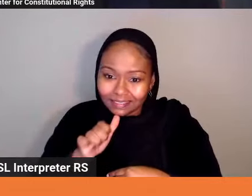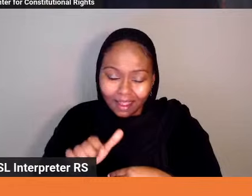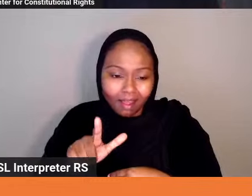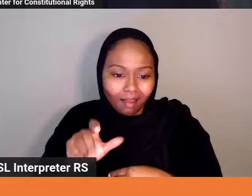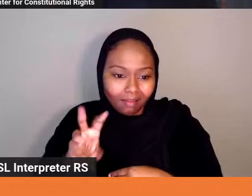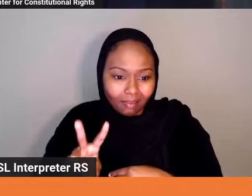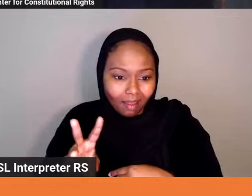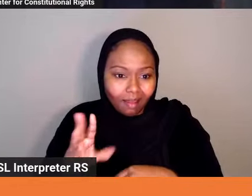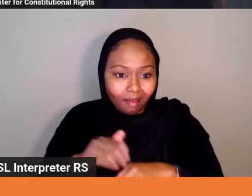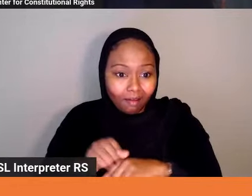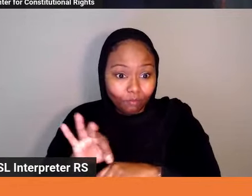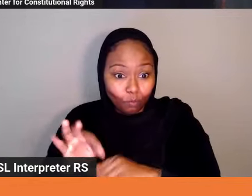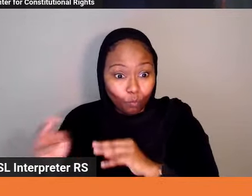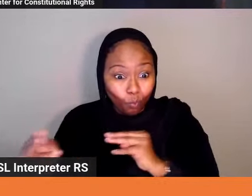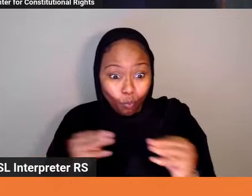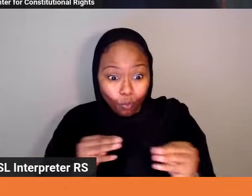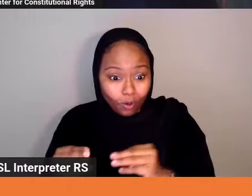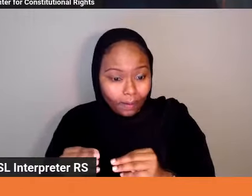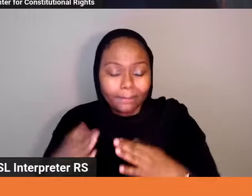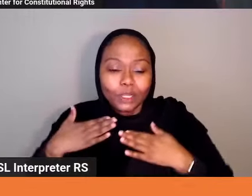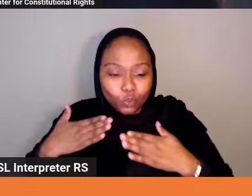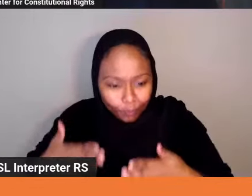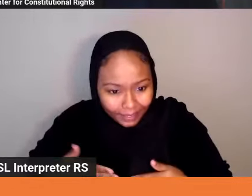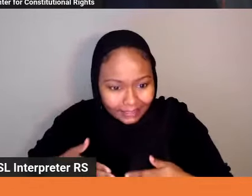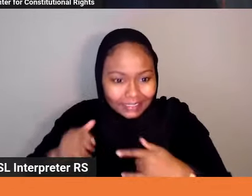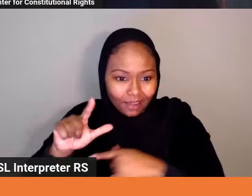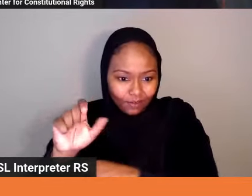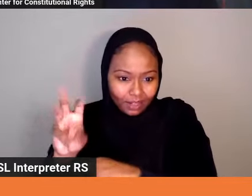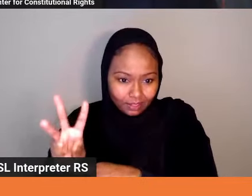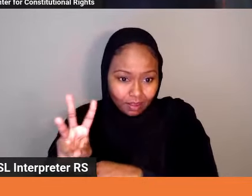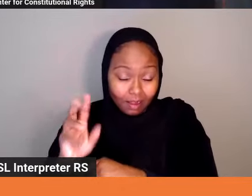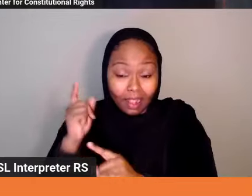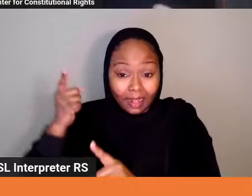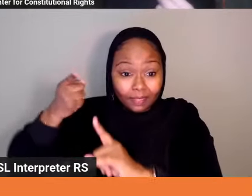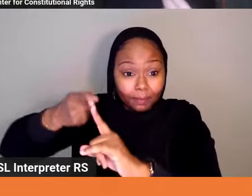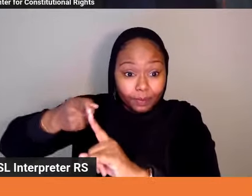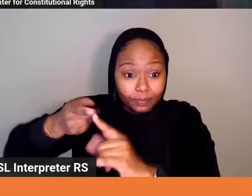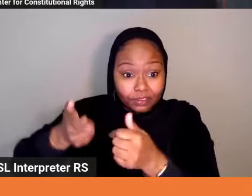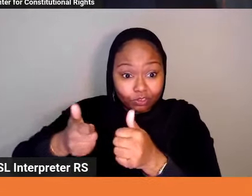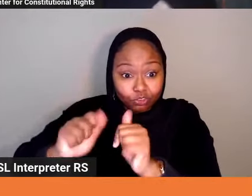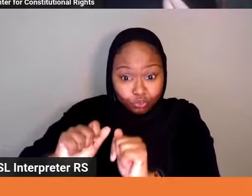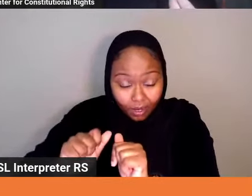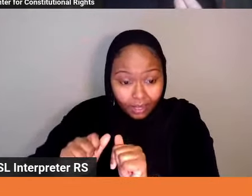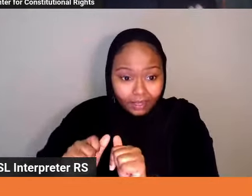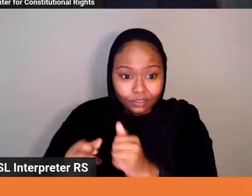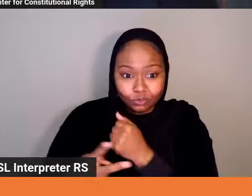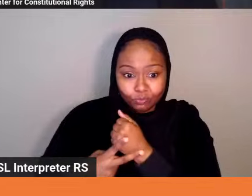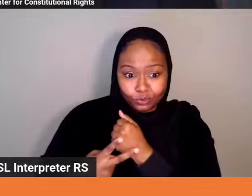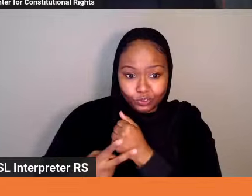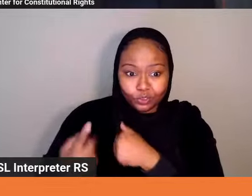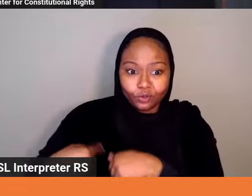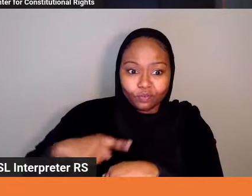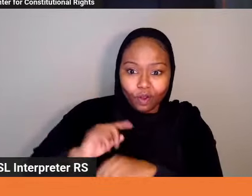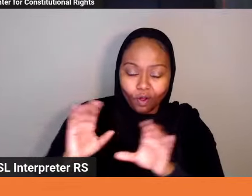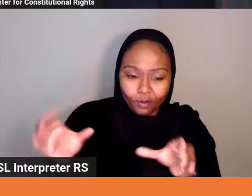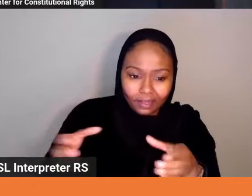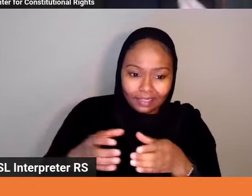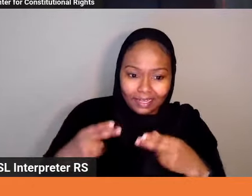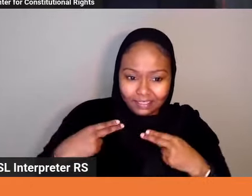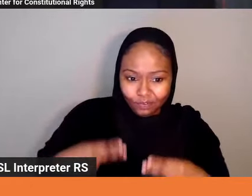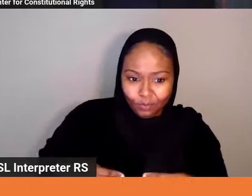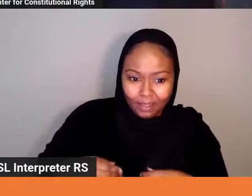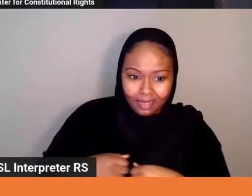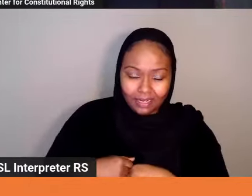international humanitarian law. And the purpose of it is to try and preserve our collective humanity